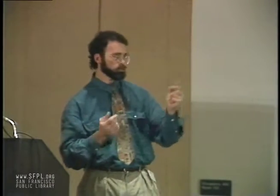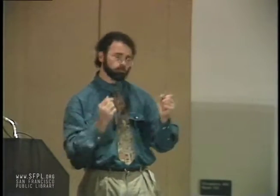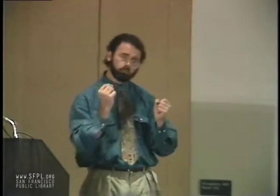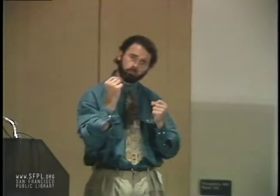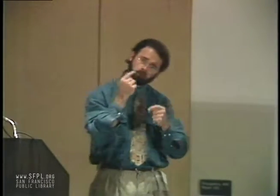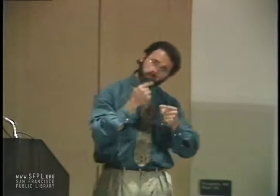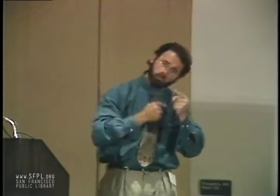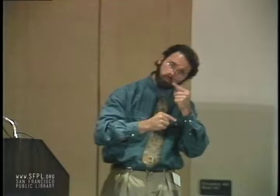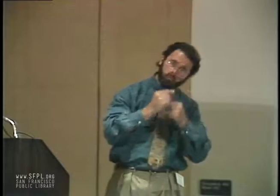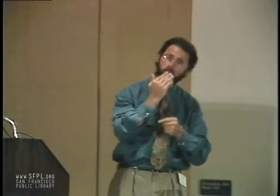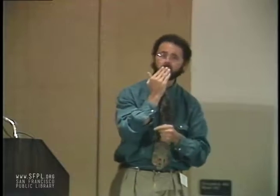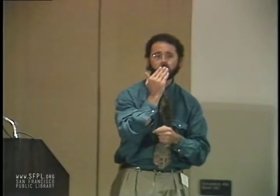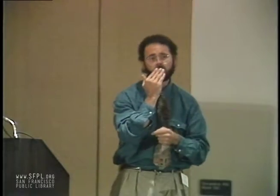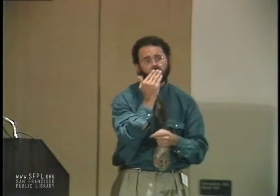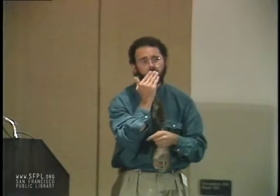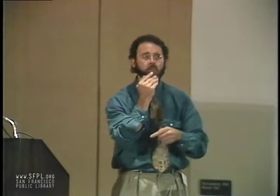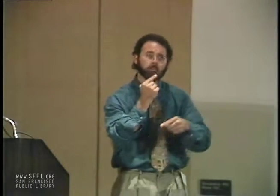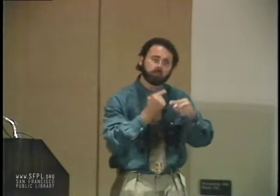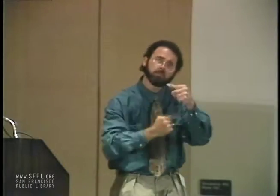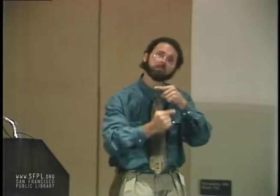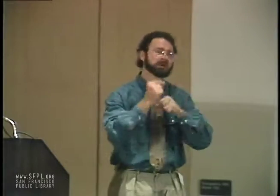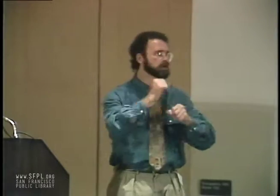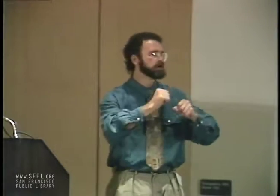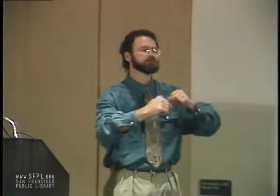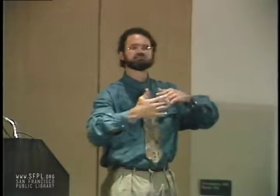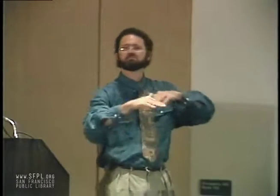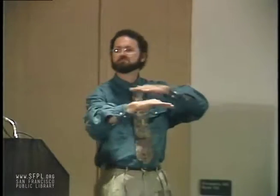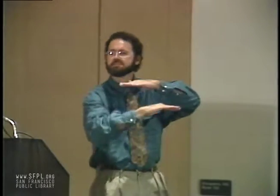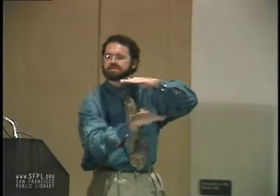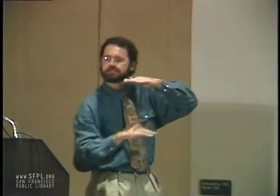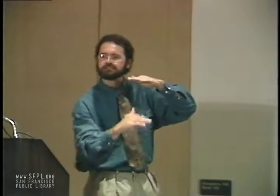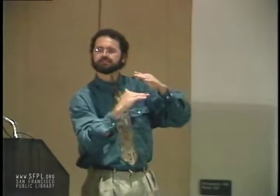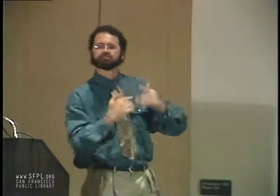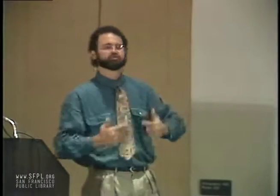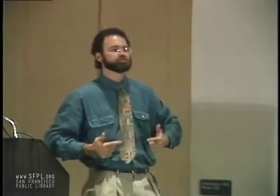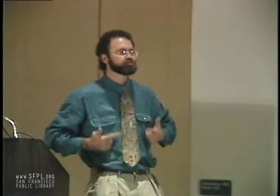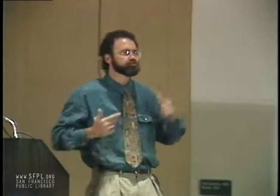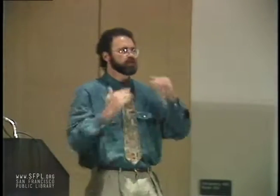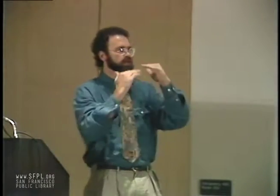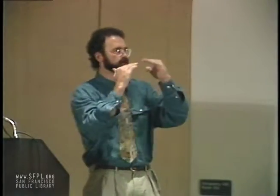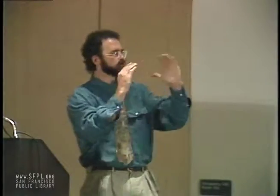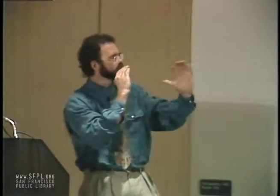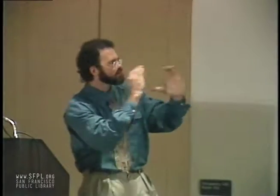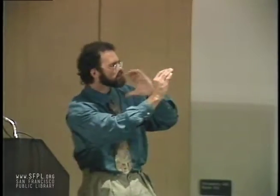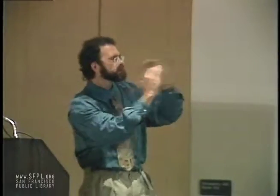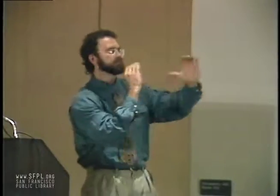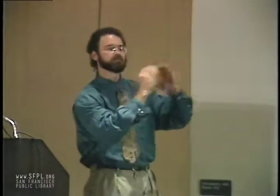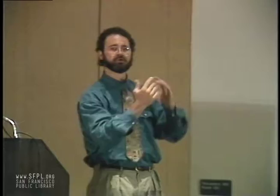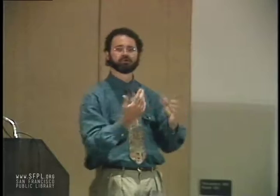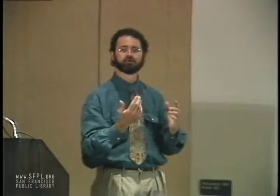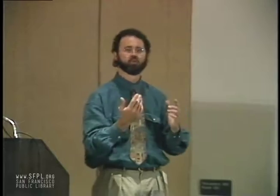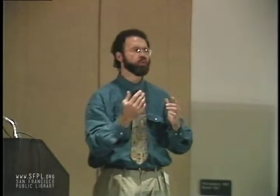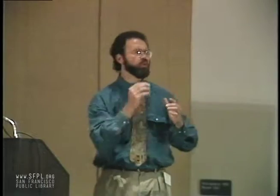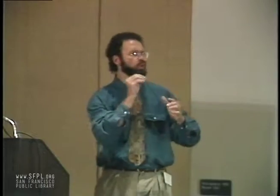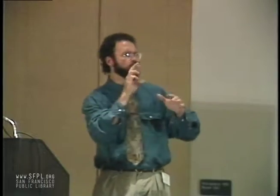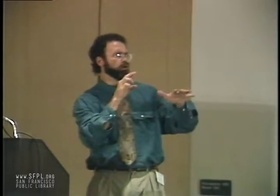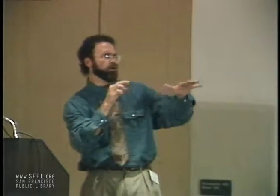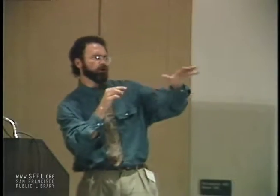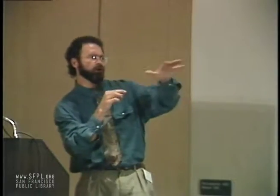There are characteristics that vary depending upon their ability to communicate with deaf people. Some of them may have basic survival